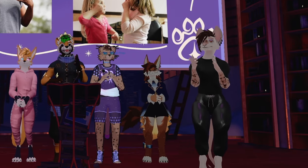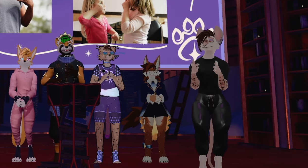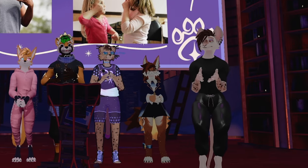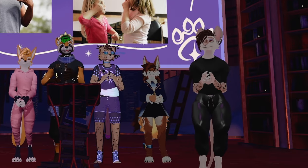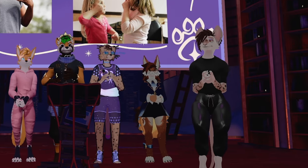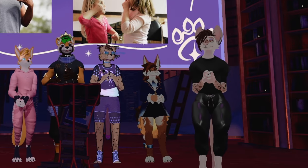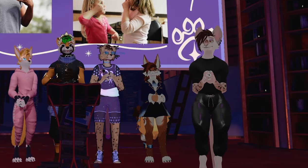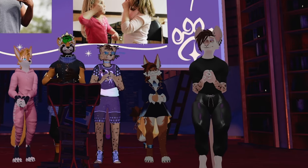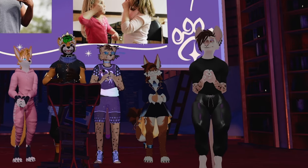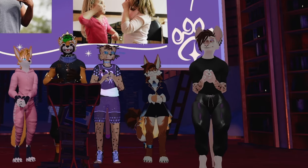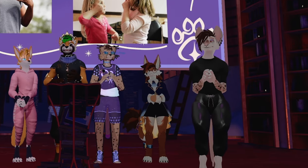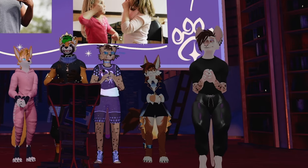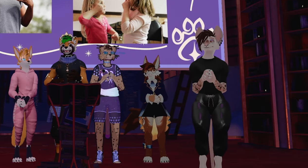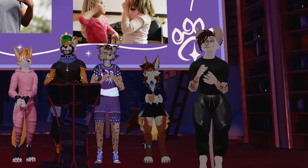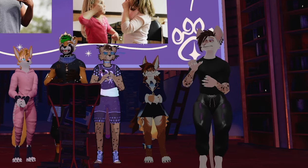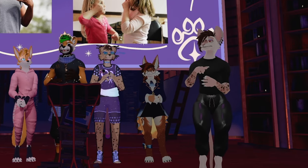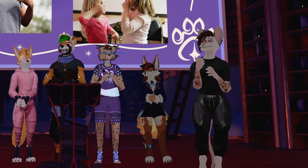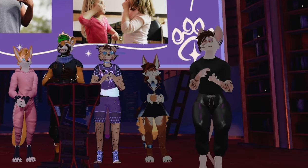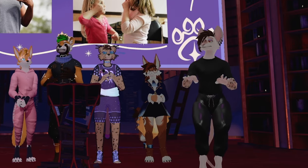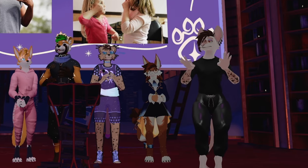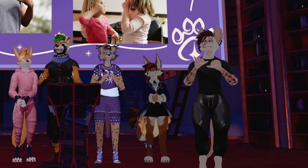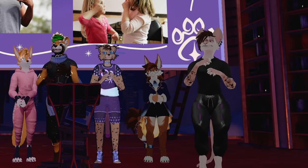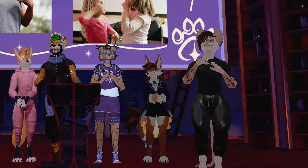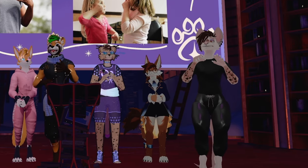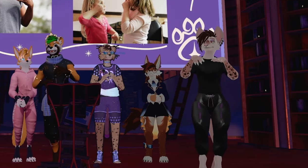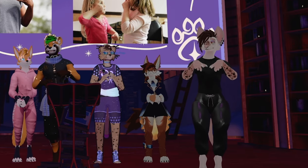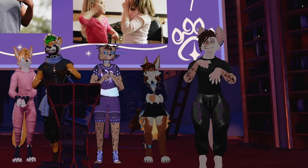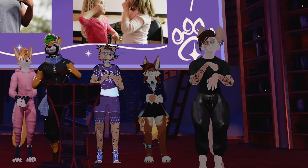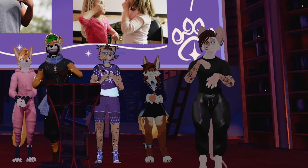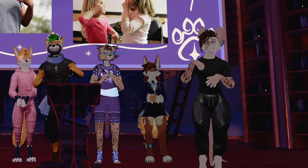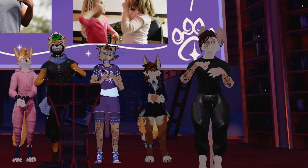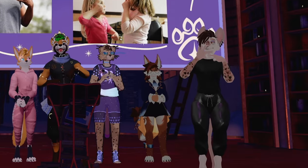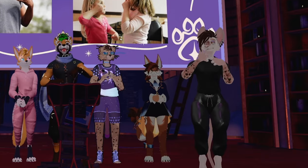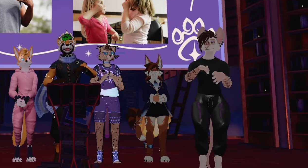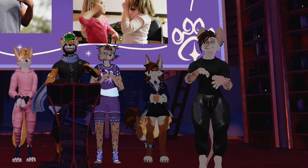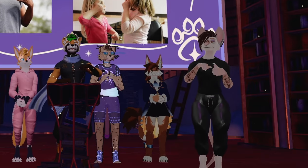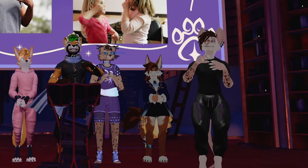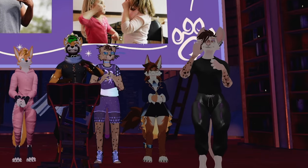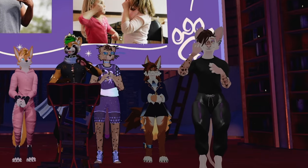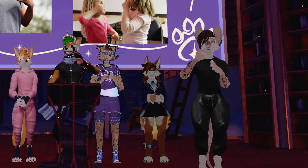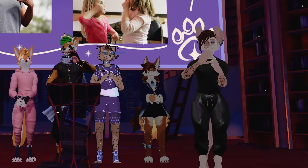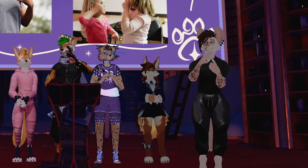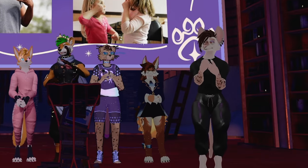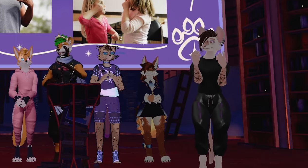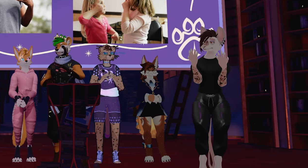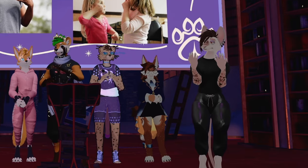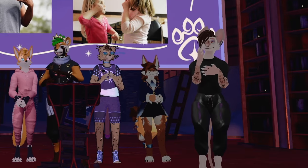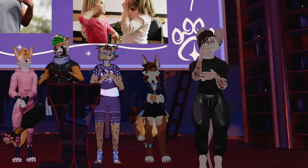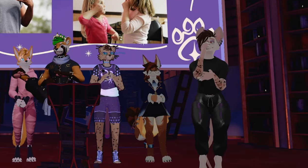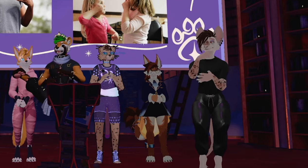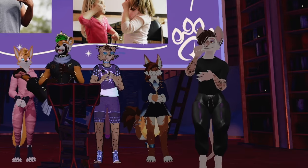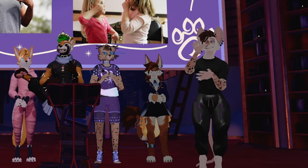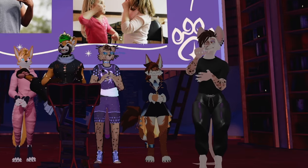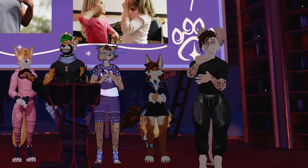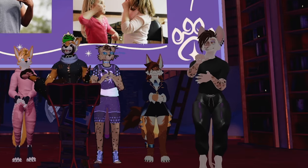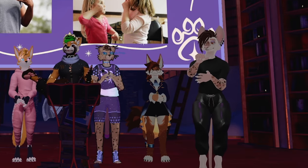Another important member of the deaf community is what we call codas. There's also a whole bunch of different other letters that can be added onto this